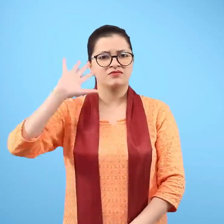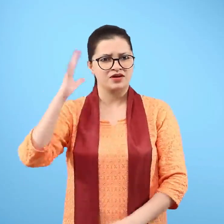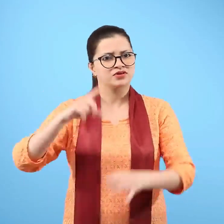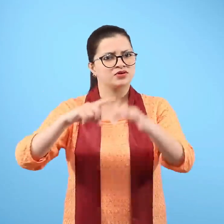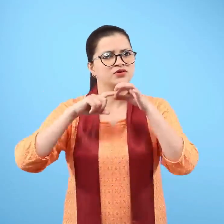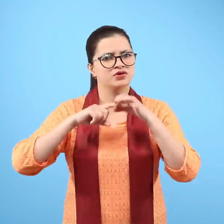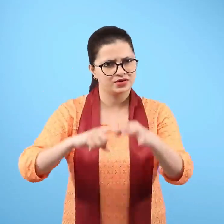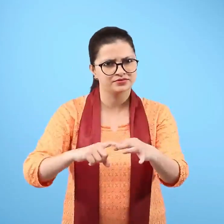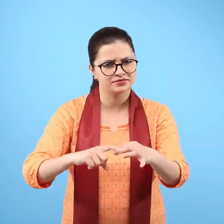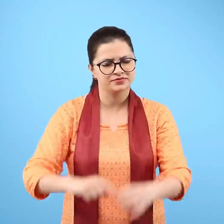5.